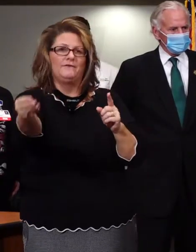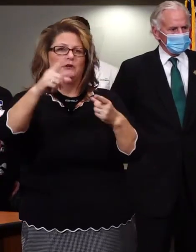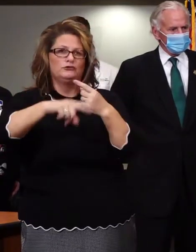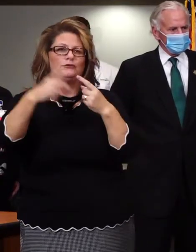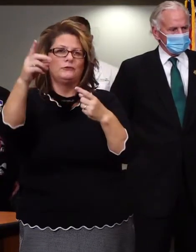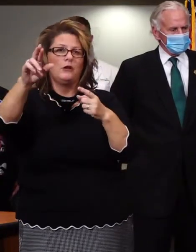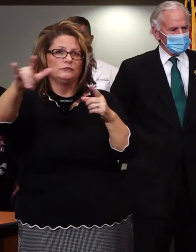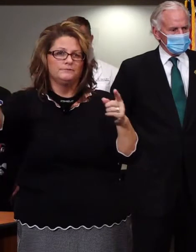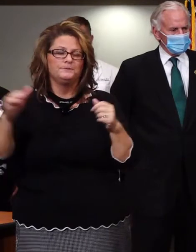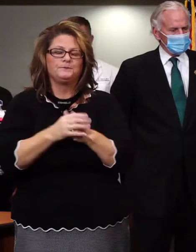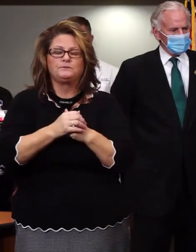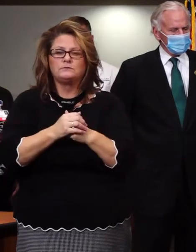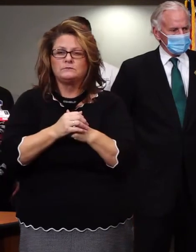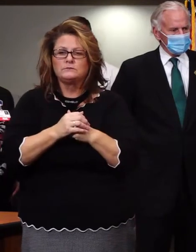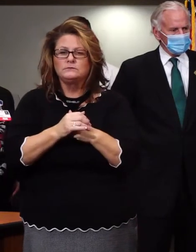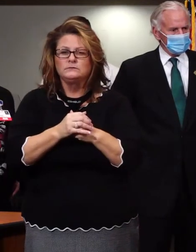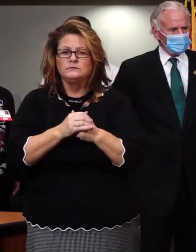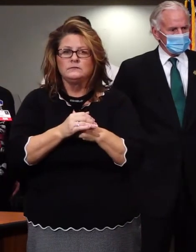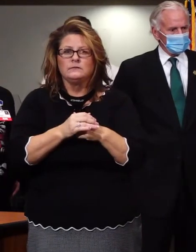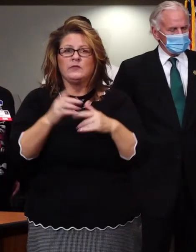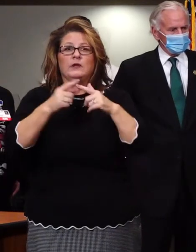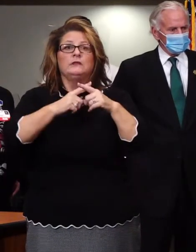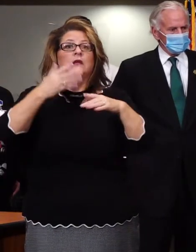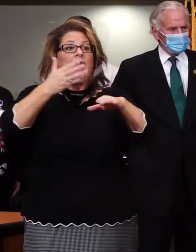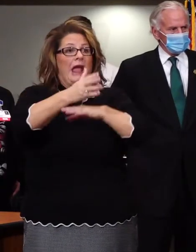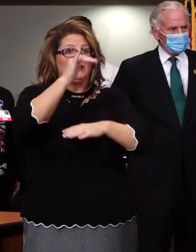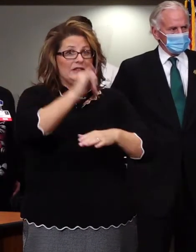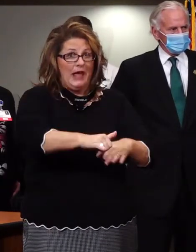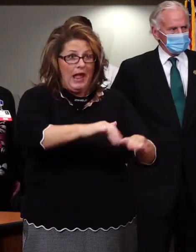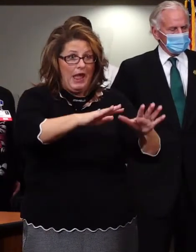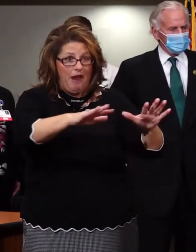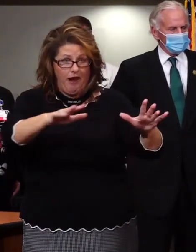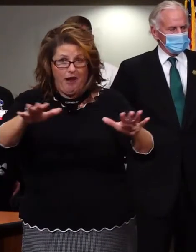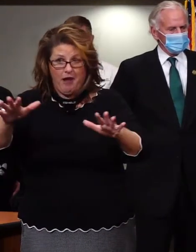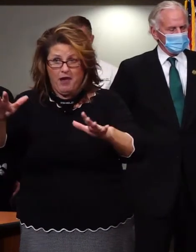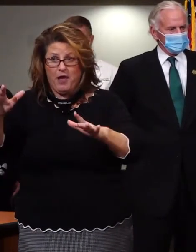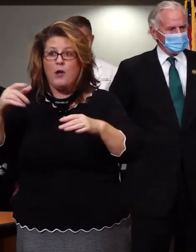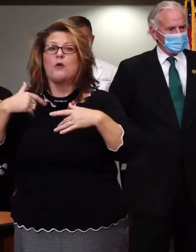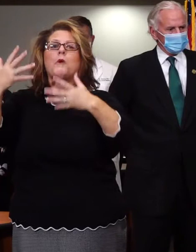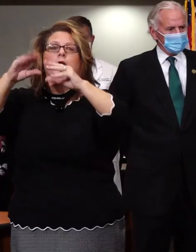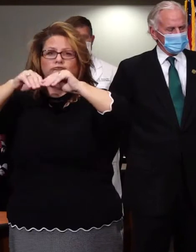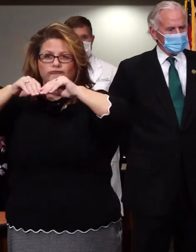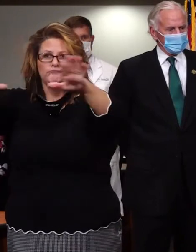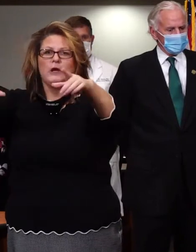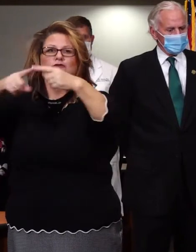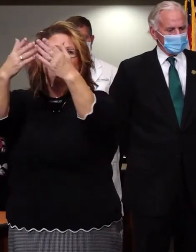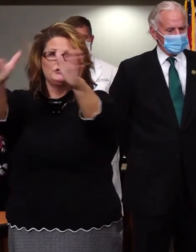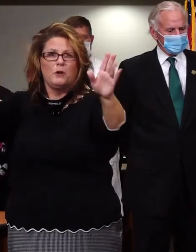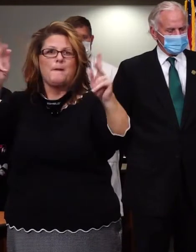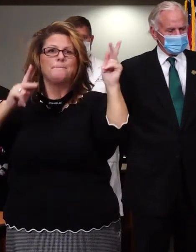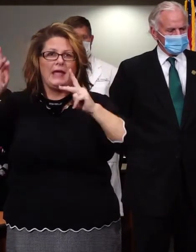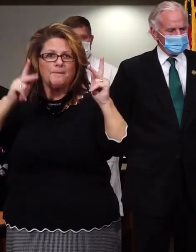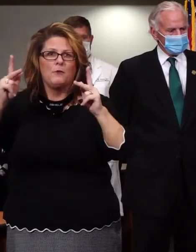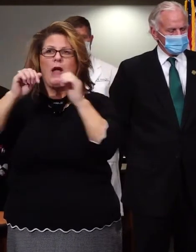also looking to plan for mass vaccination efforts to help ensure vaccines are easily made available for the general public as more